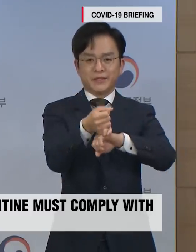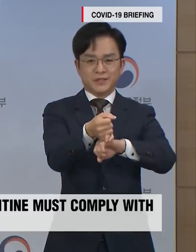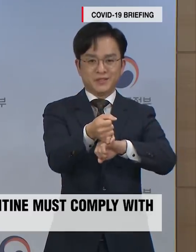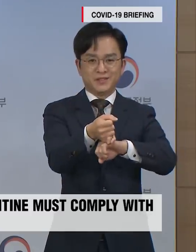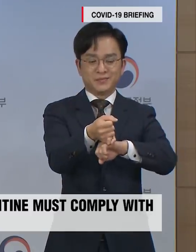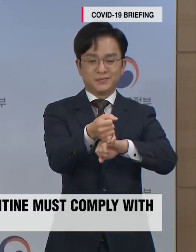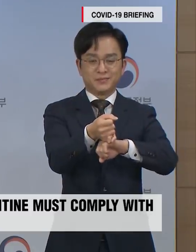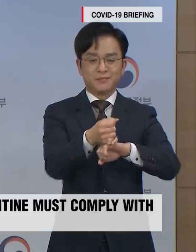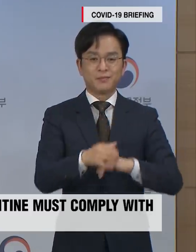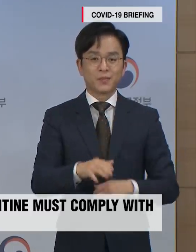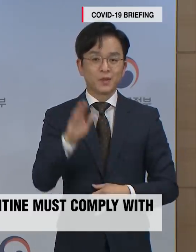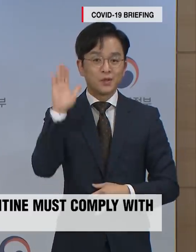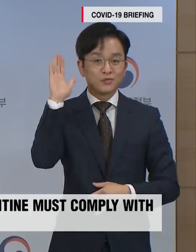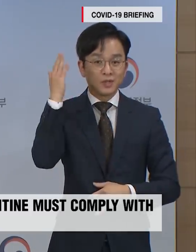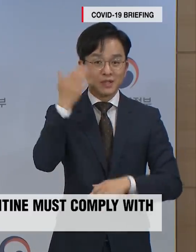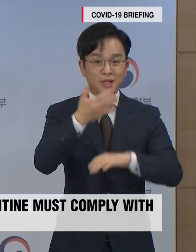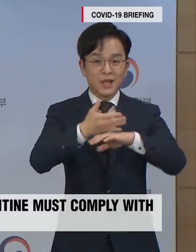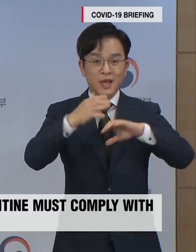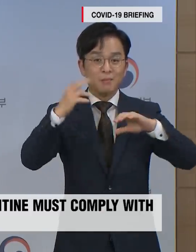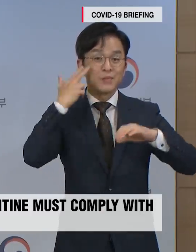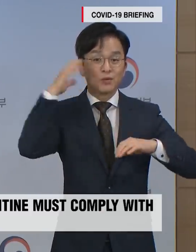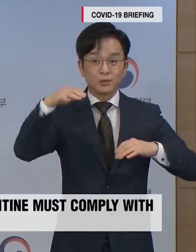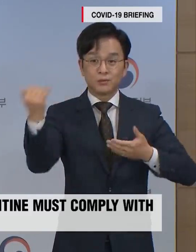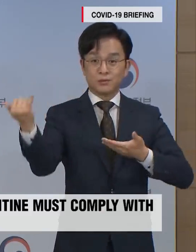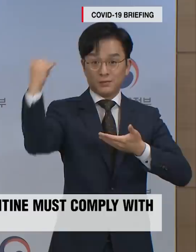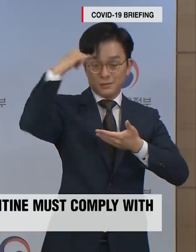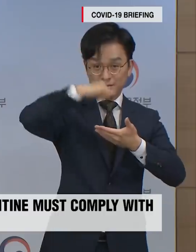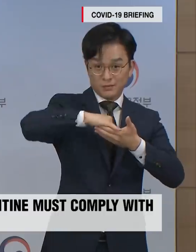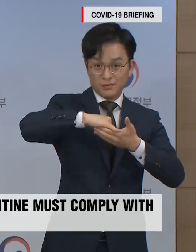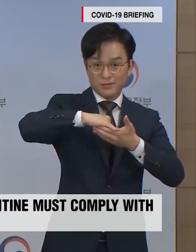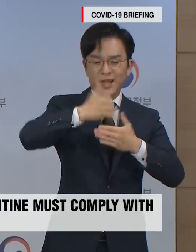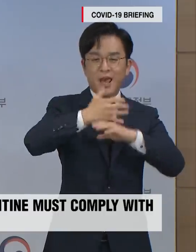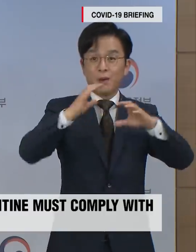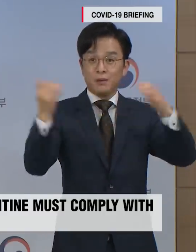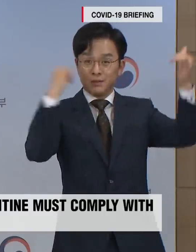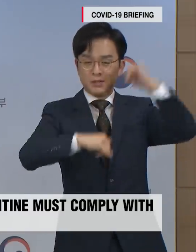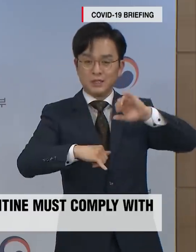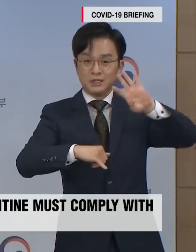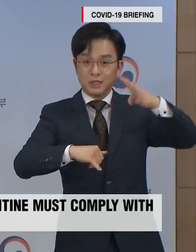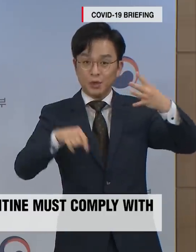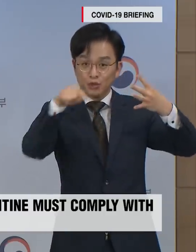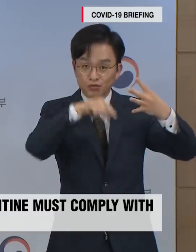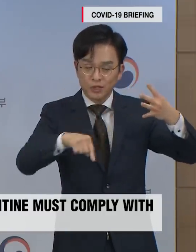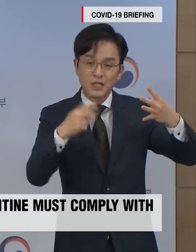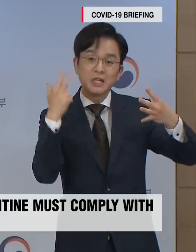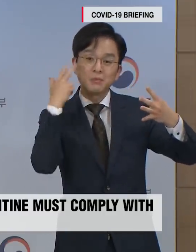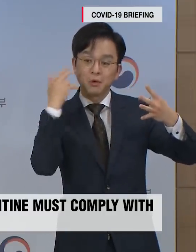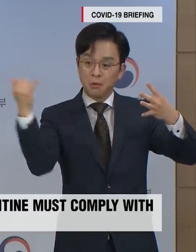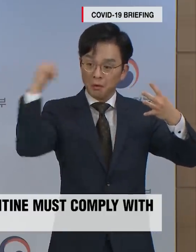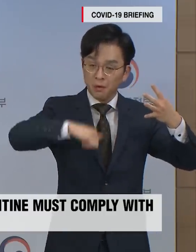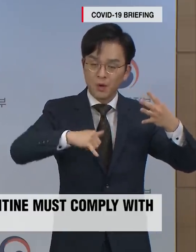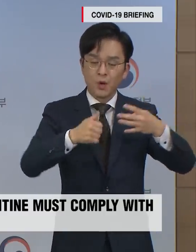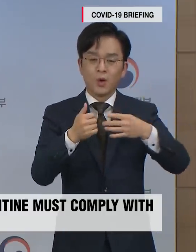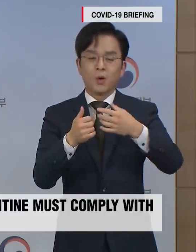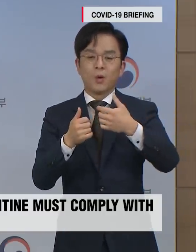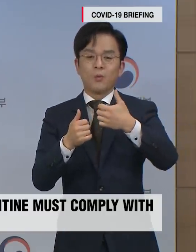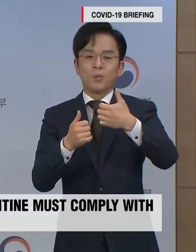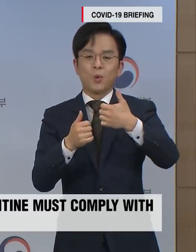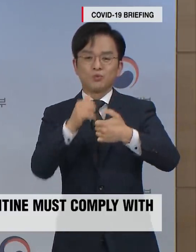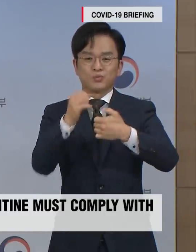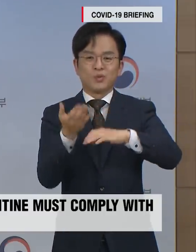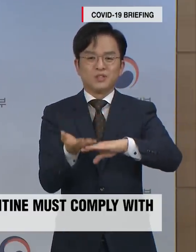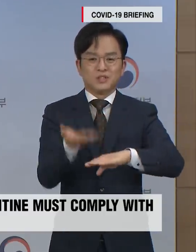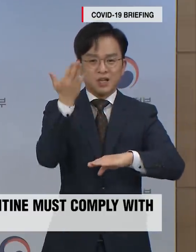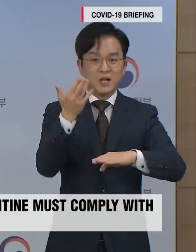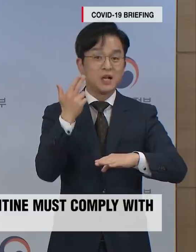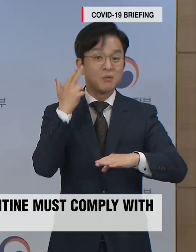And this is due to the result of the confirmed cases increasing in the past 2 weeks. we